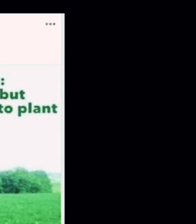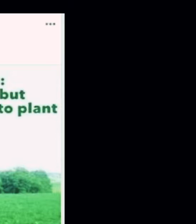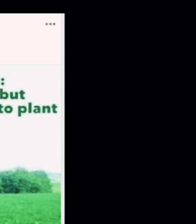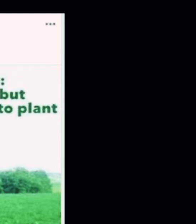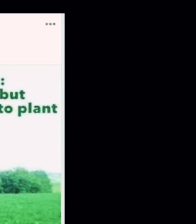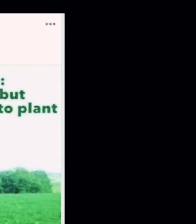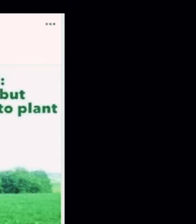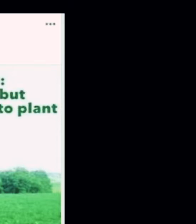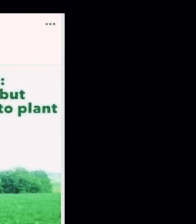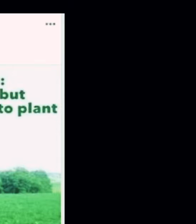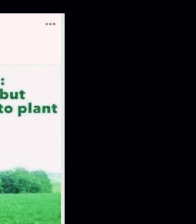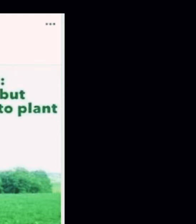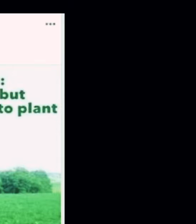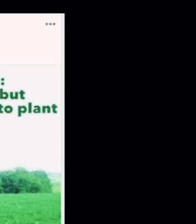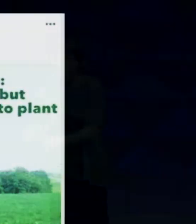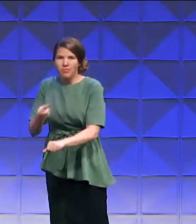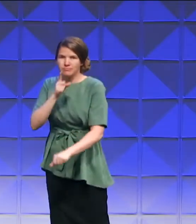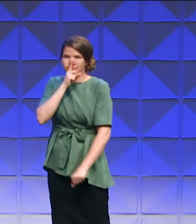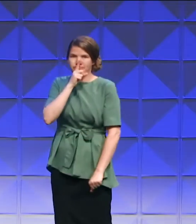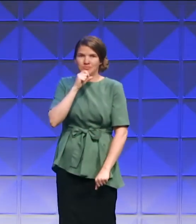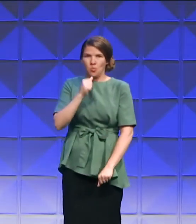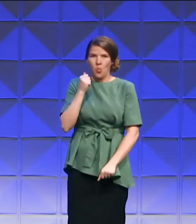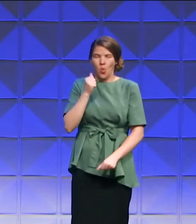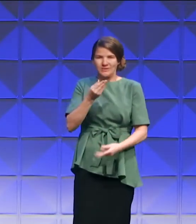Uh-oh. Ay-yay.